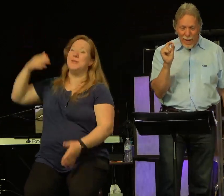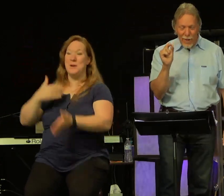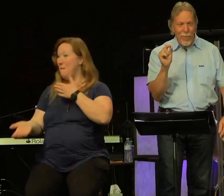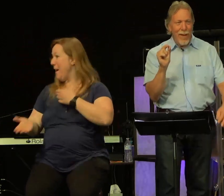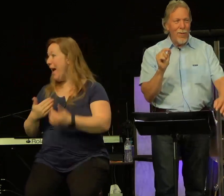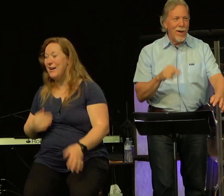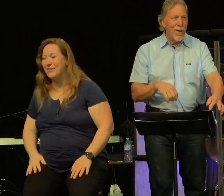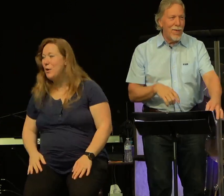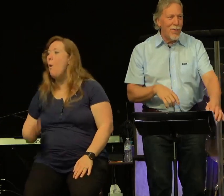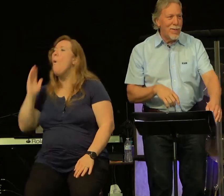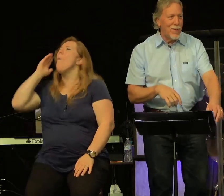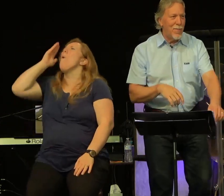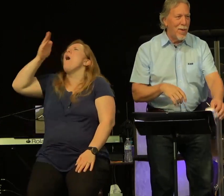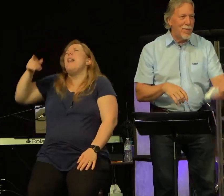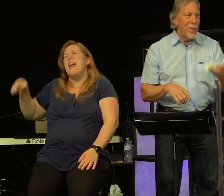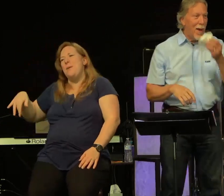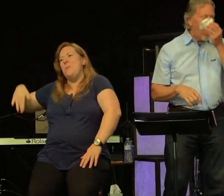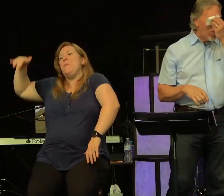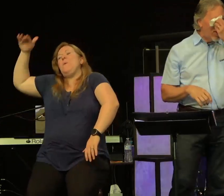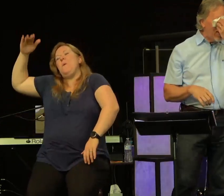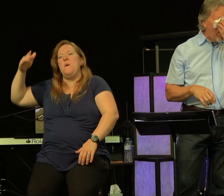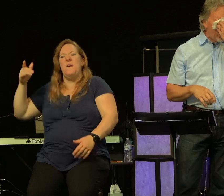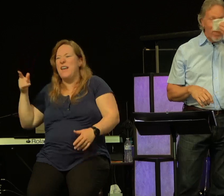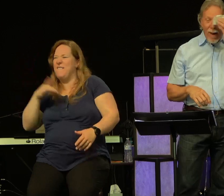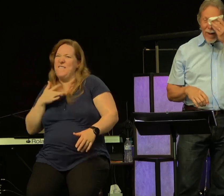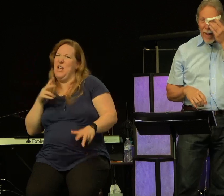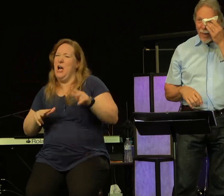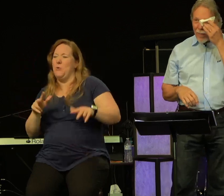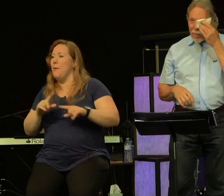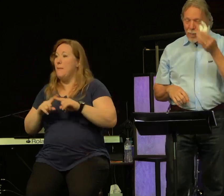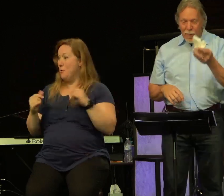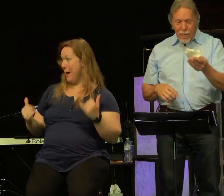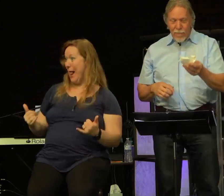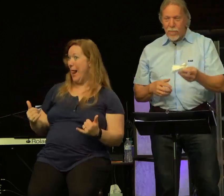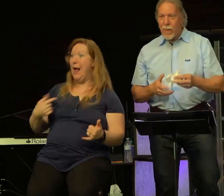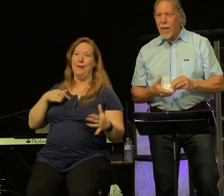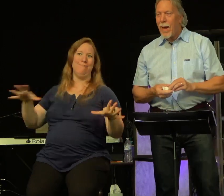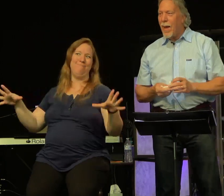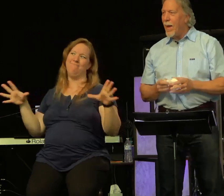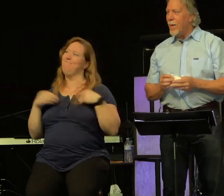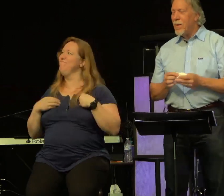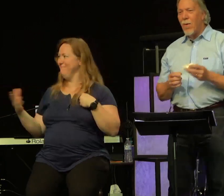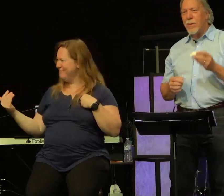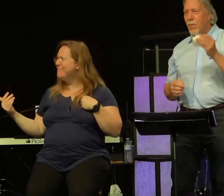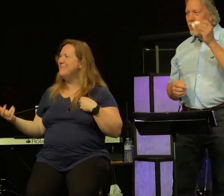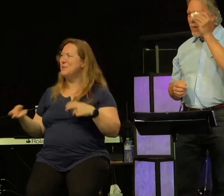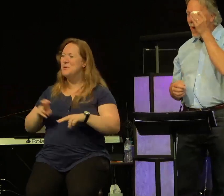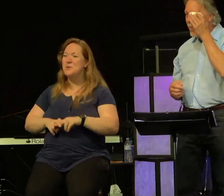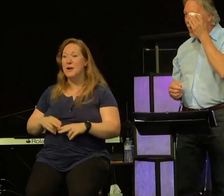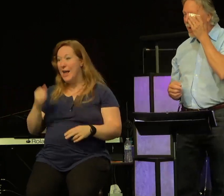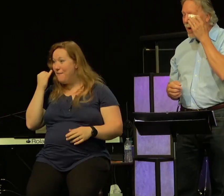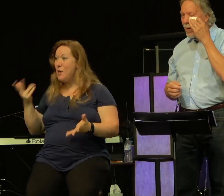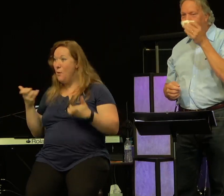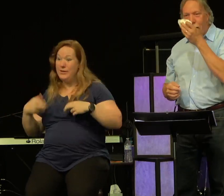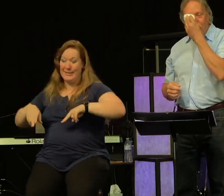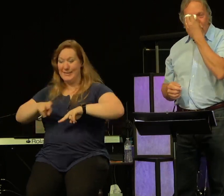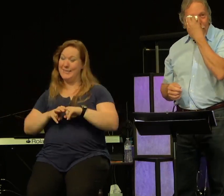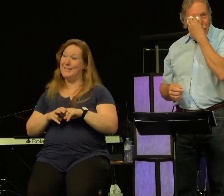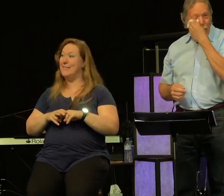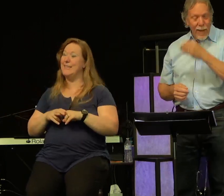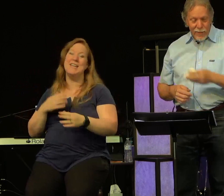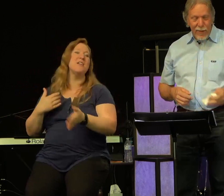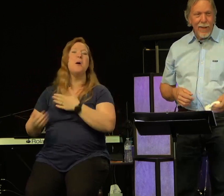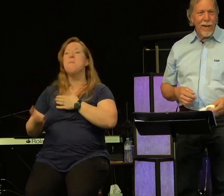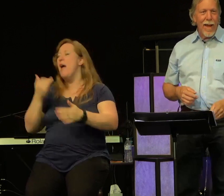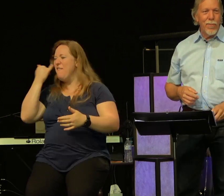One day he'll be old enough, it'll be awkward, you know. But right now, as long as he wants to climb up there, I don't care how lanky